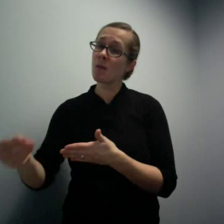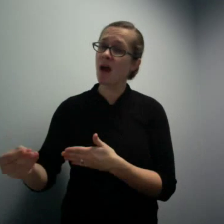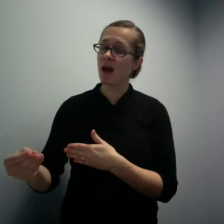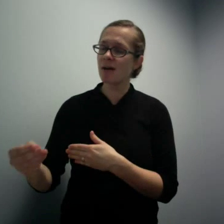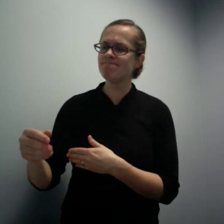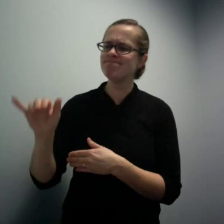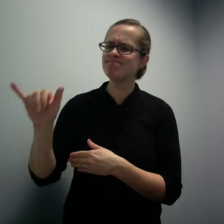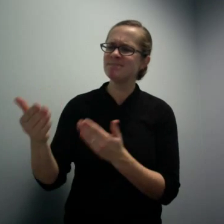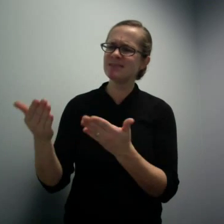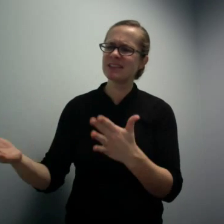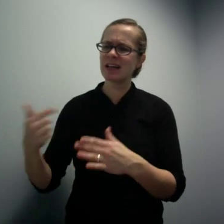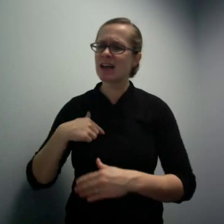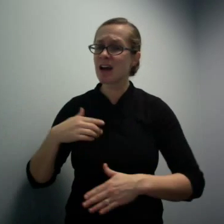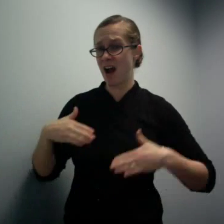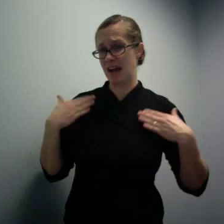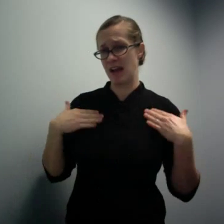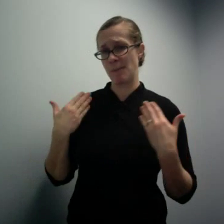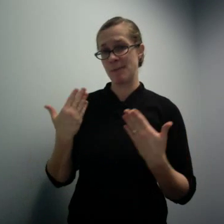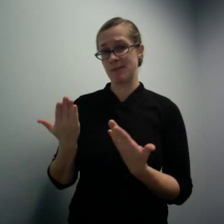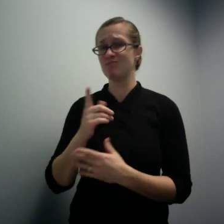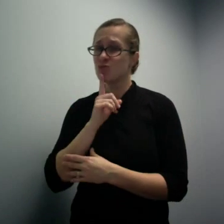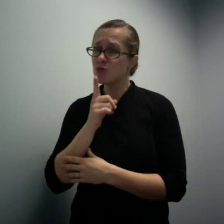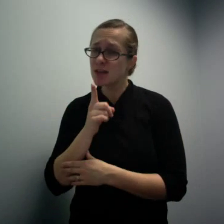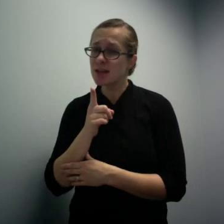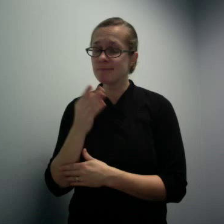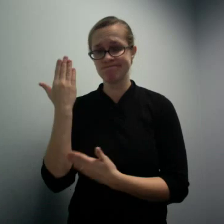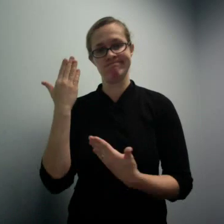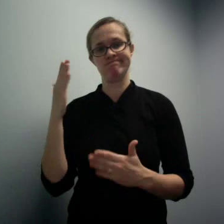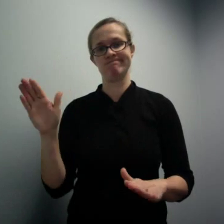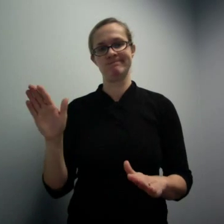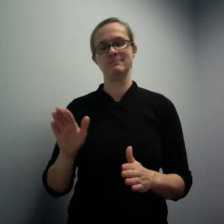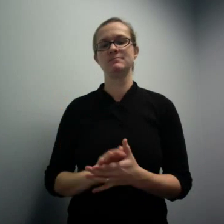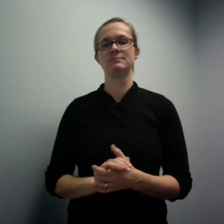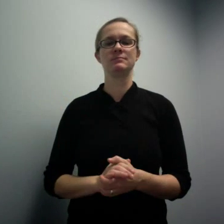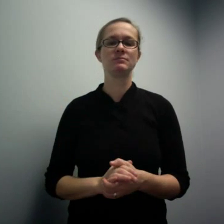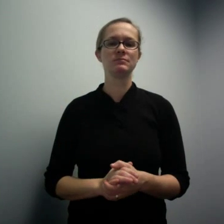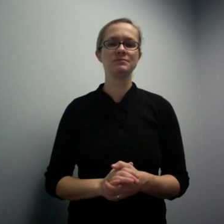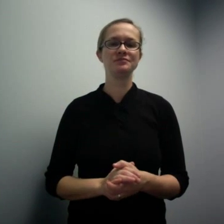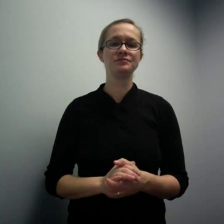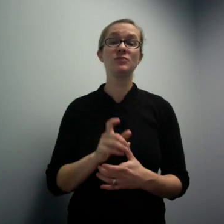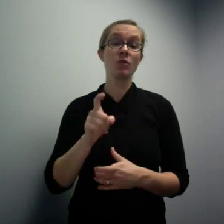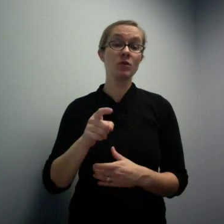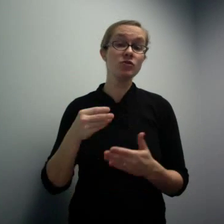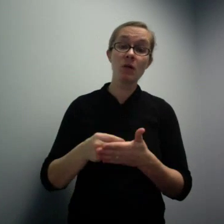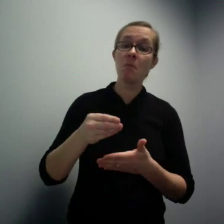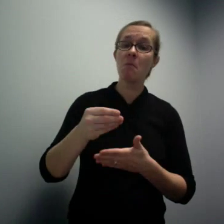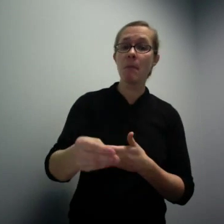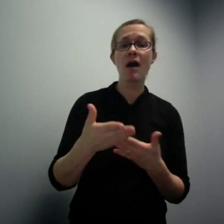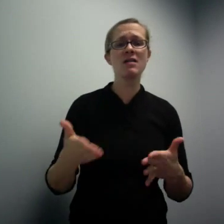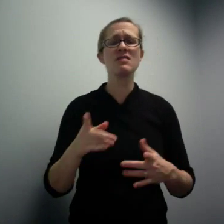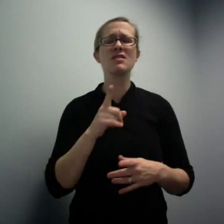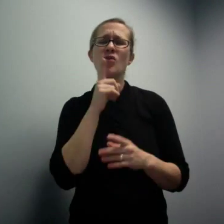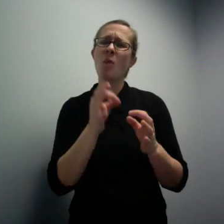Truly? By all means, we should buy and own some great stuff. But we want stuff that we're going to love